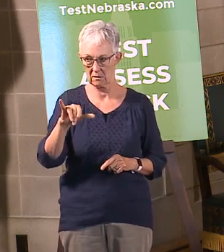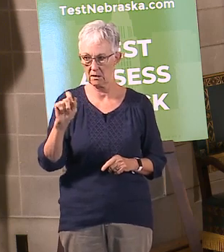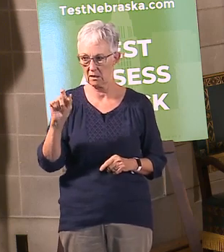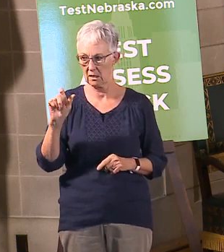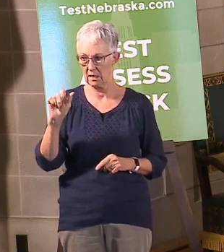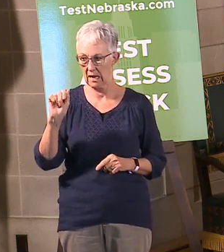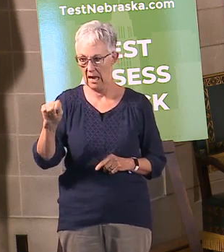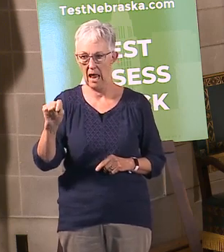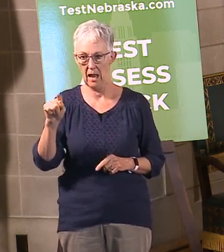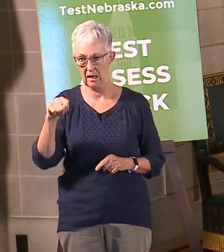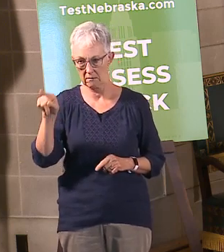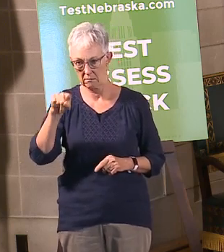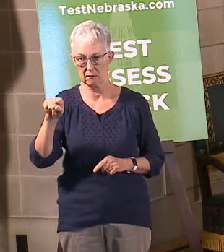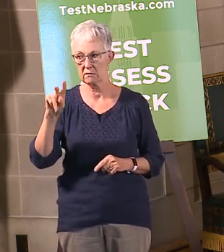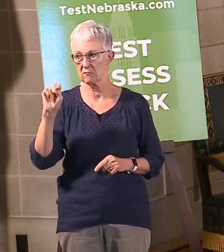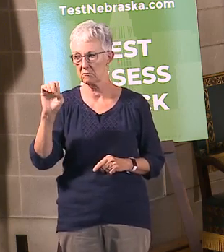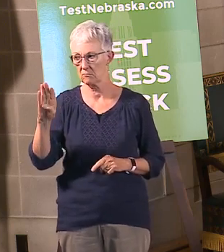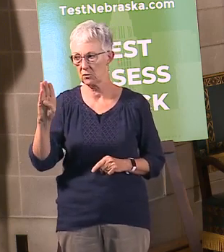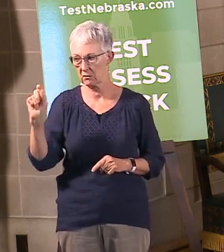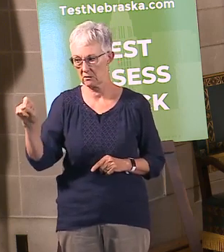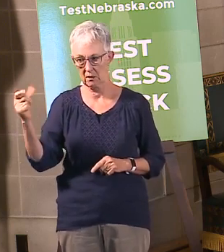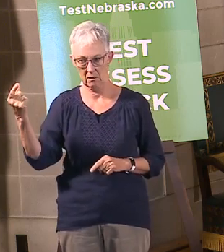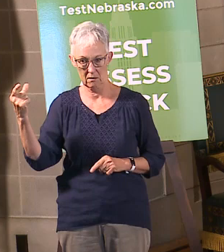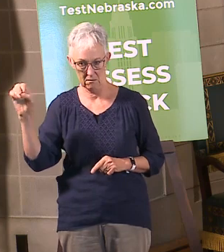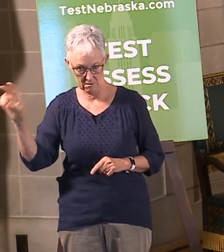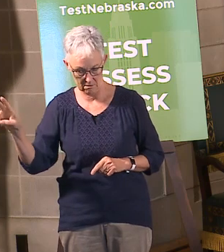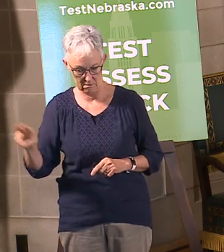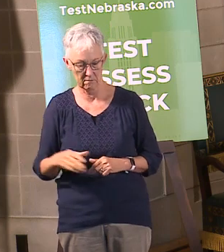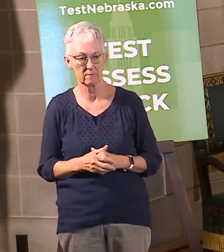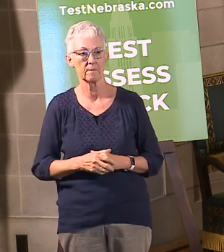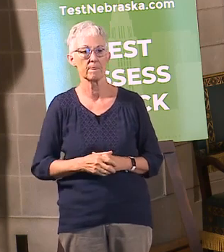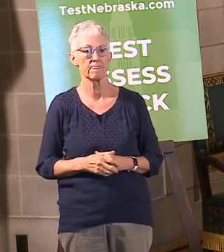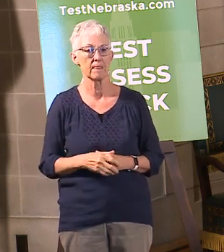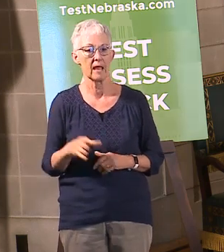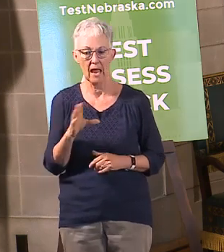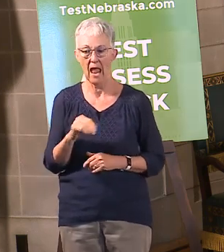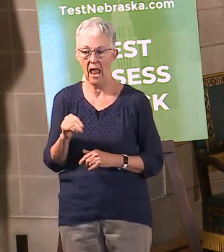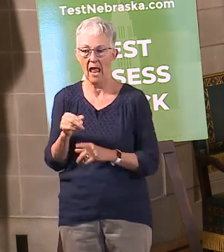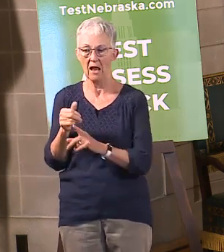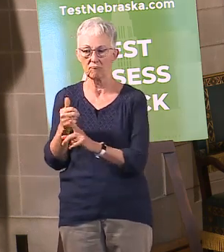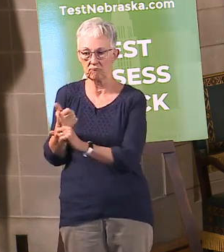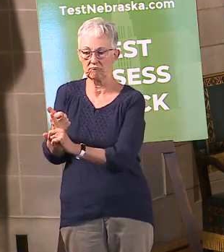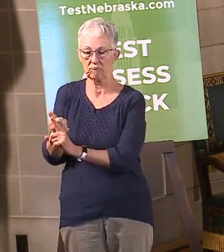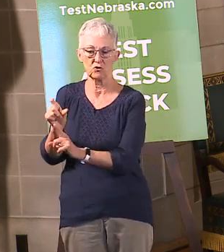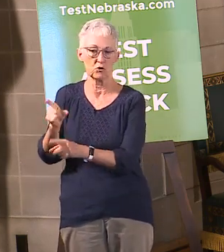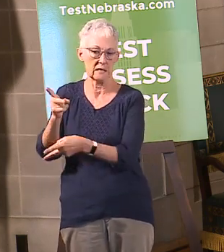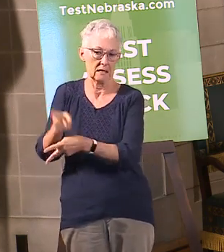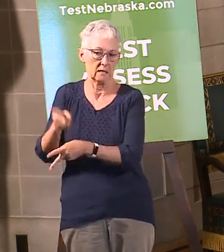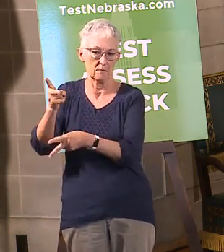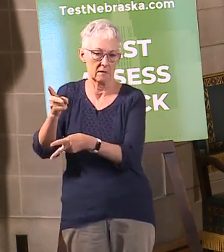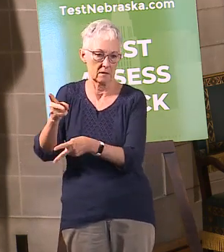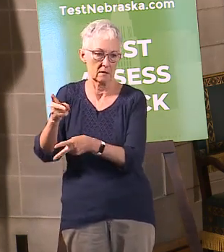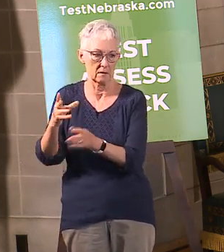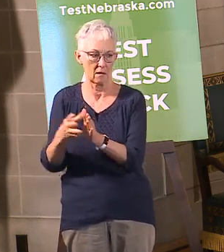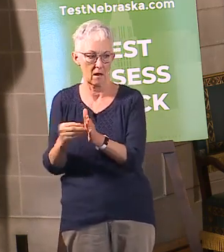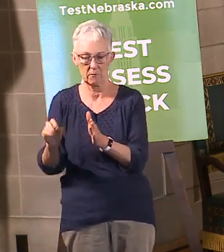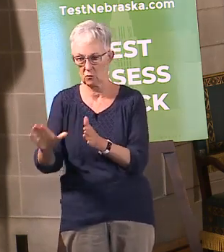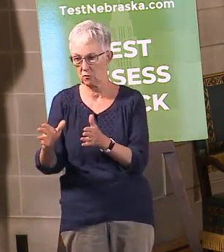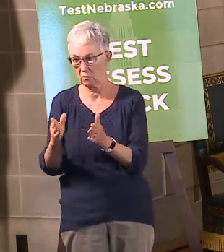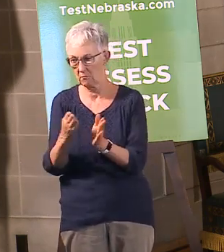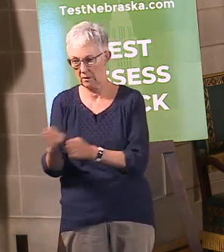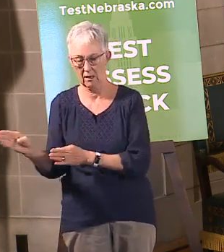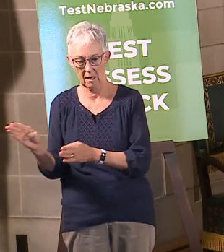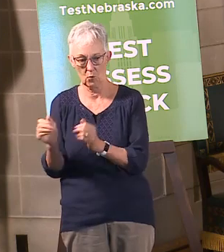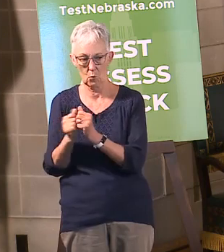dhhs.healthcarefacilities@nebraska.gov. Facilities should also keep a copy of the plan with their emergency preparedness plan.